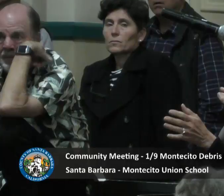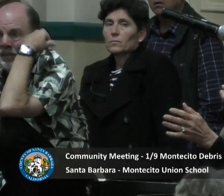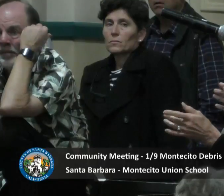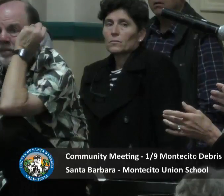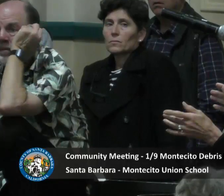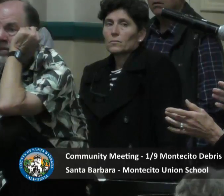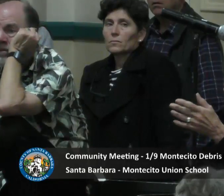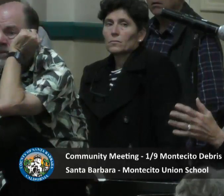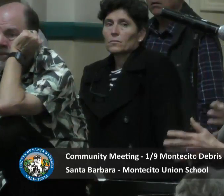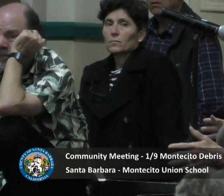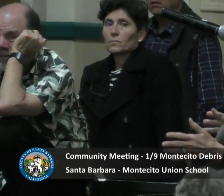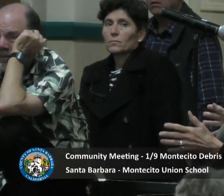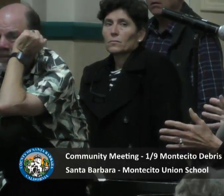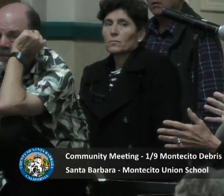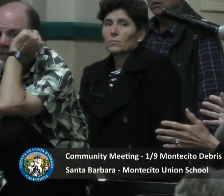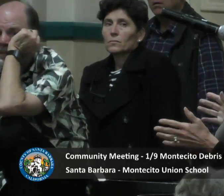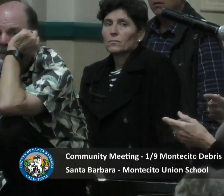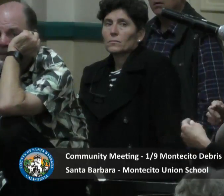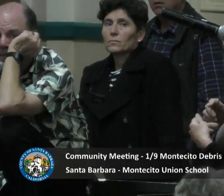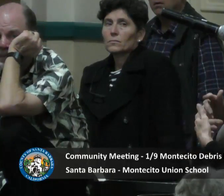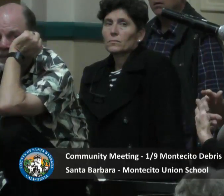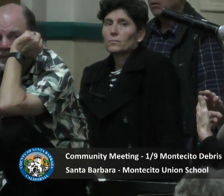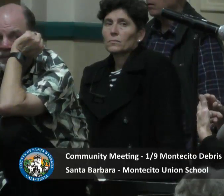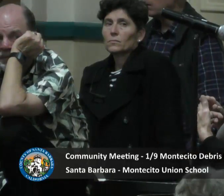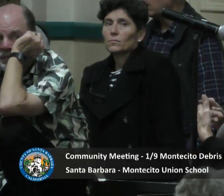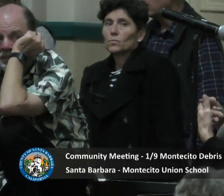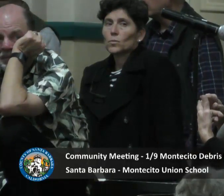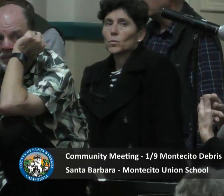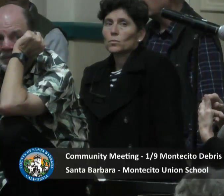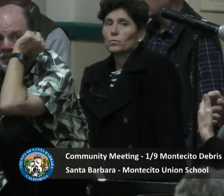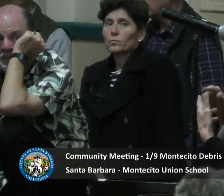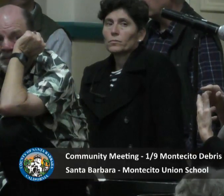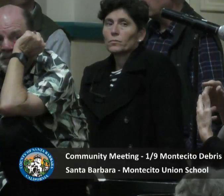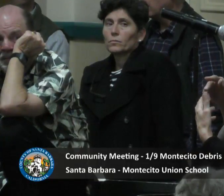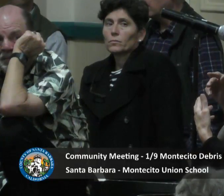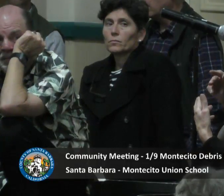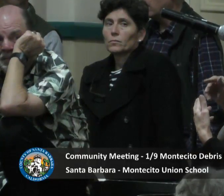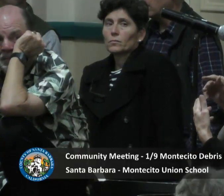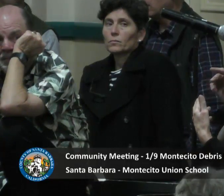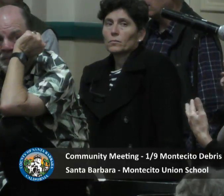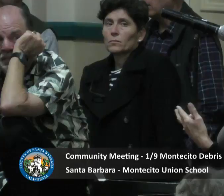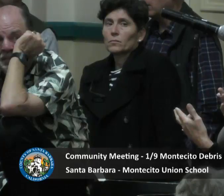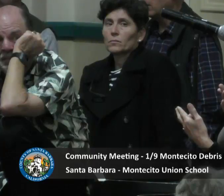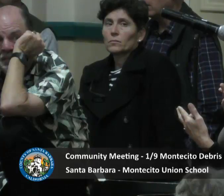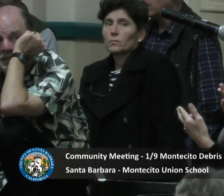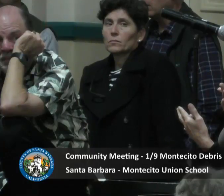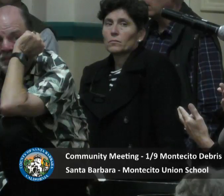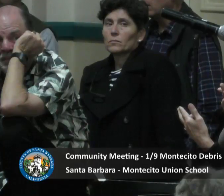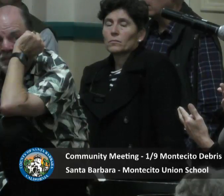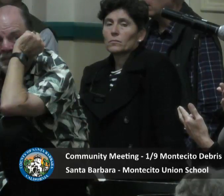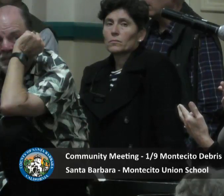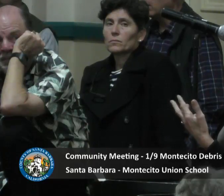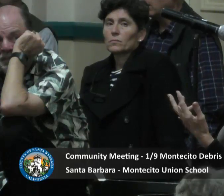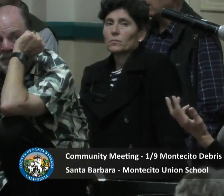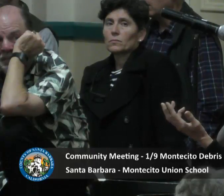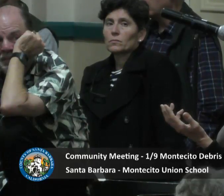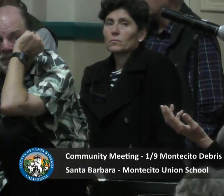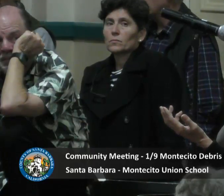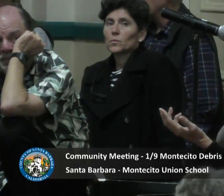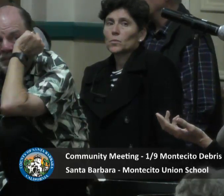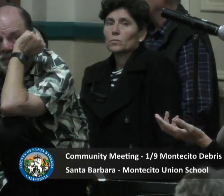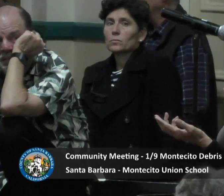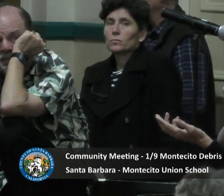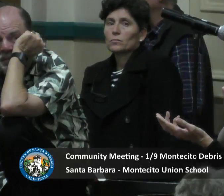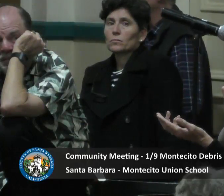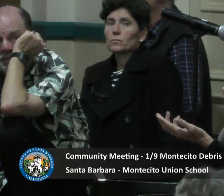mist. But that rain is predicted as in increments of 10, 20, 40, and 50% on varying